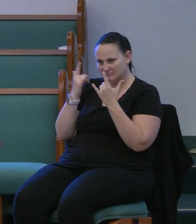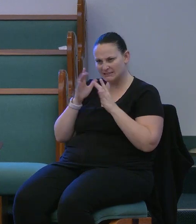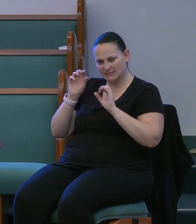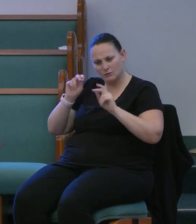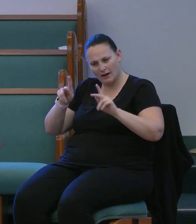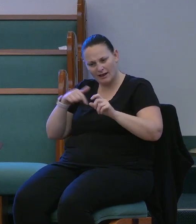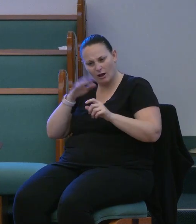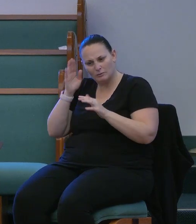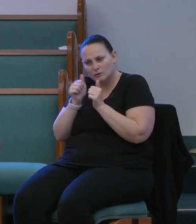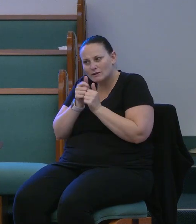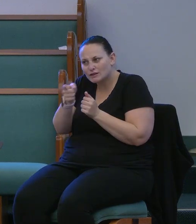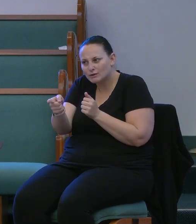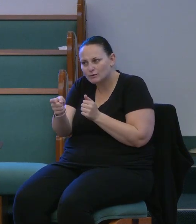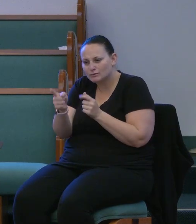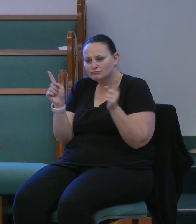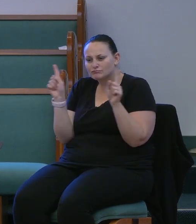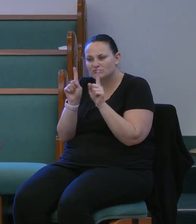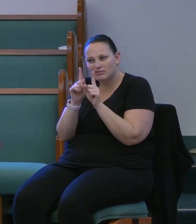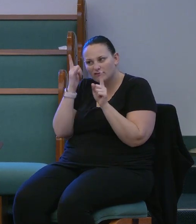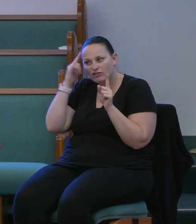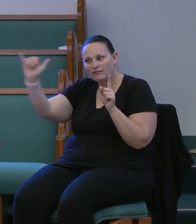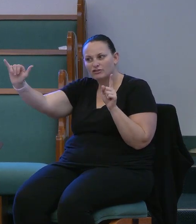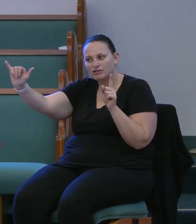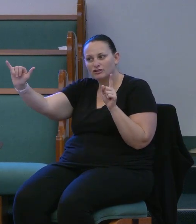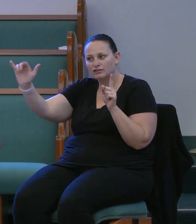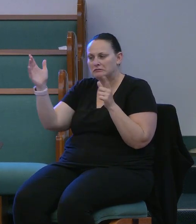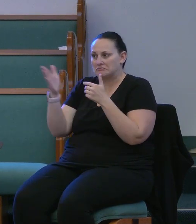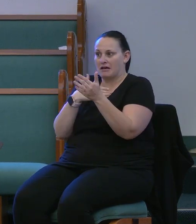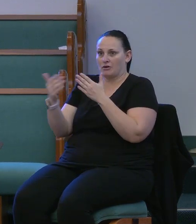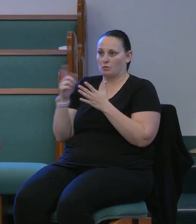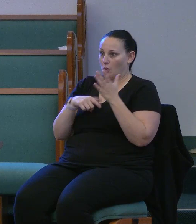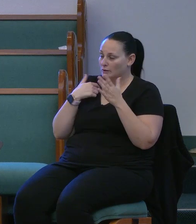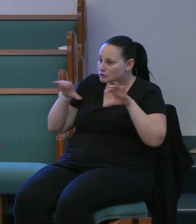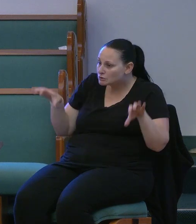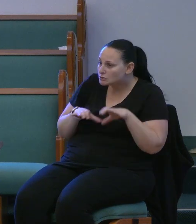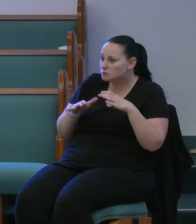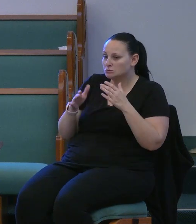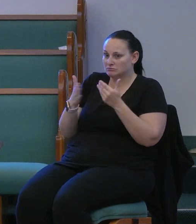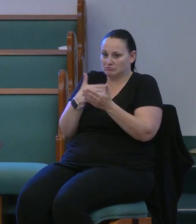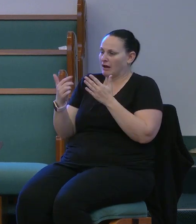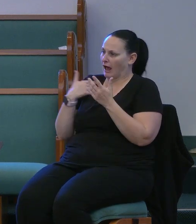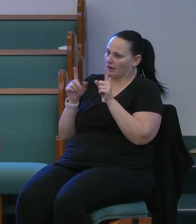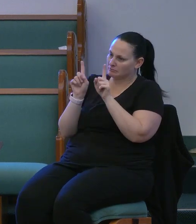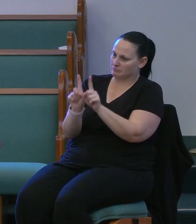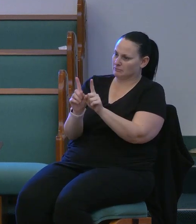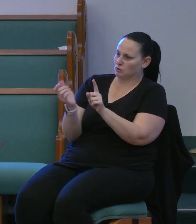going to be with you forever. No matter what we do or how it is, I'm with you.